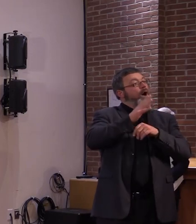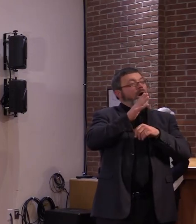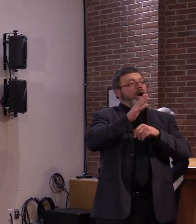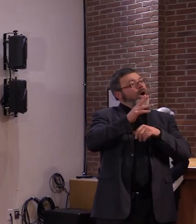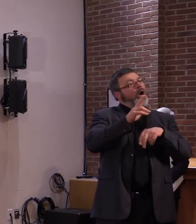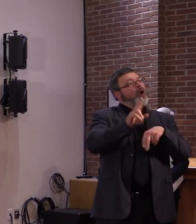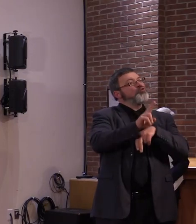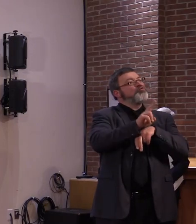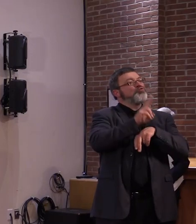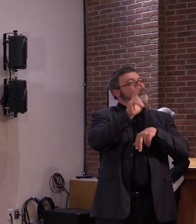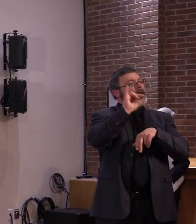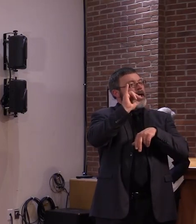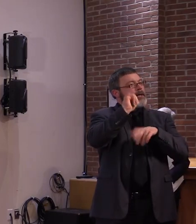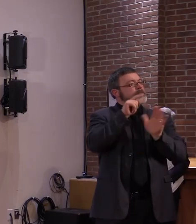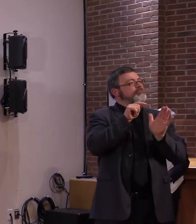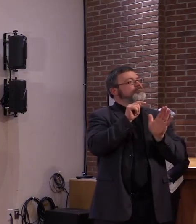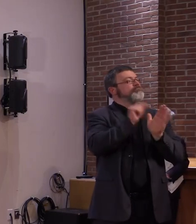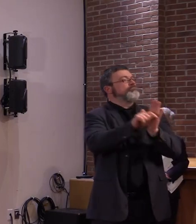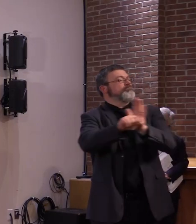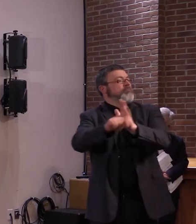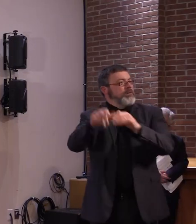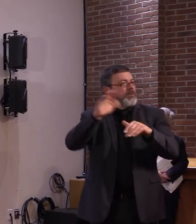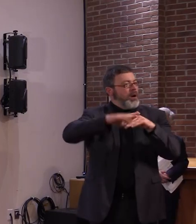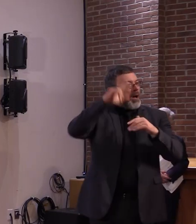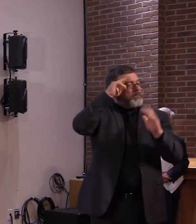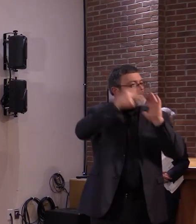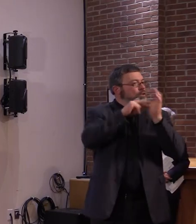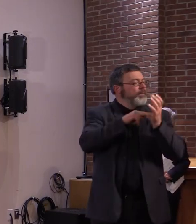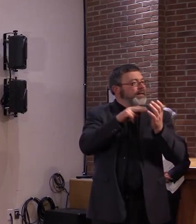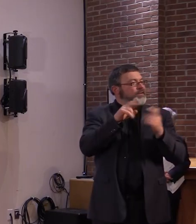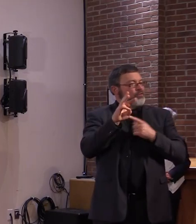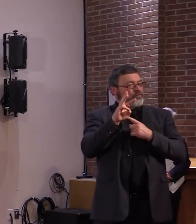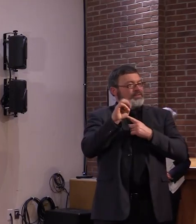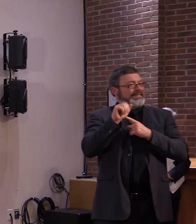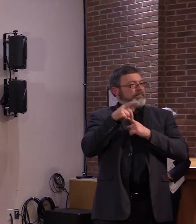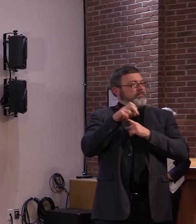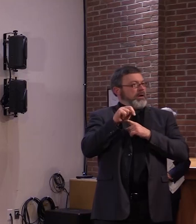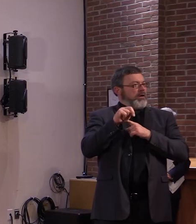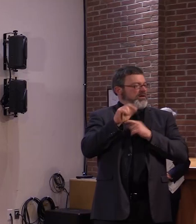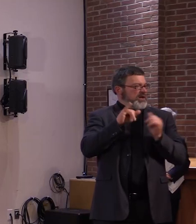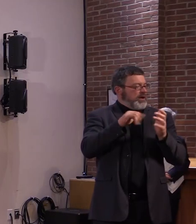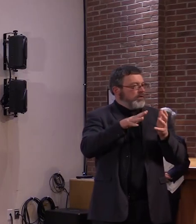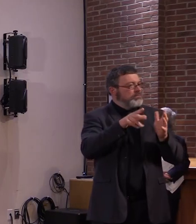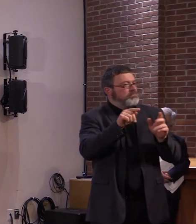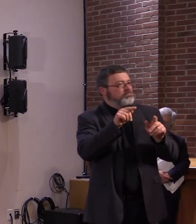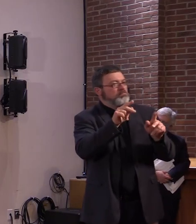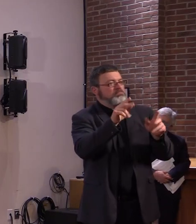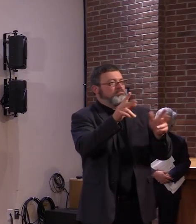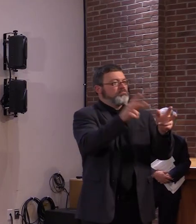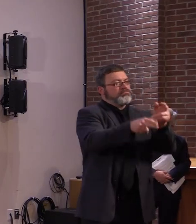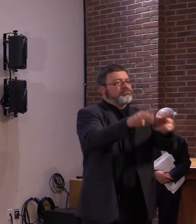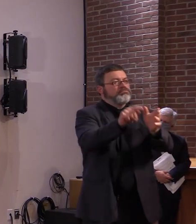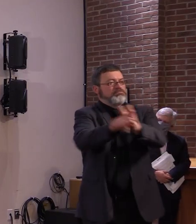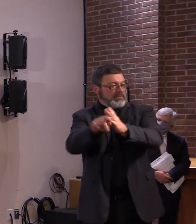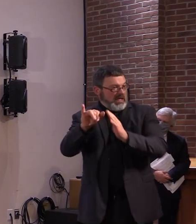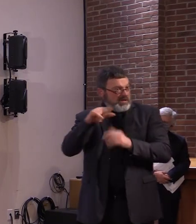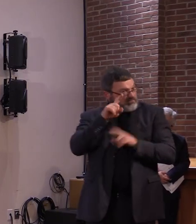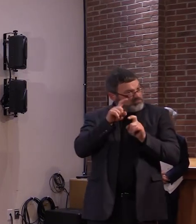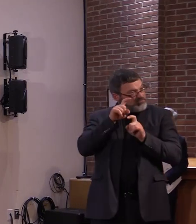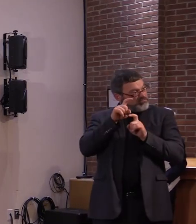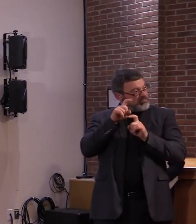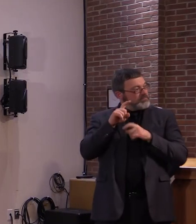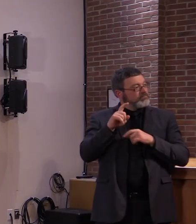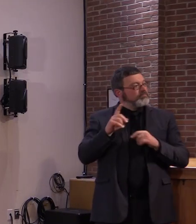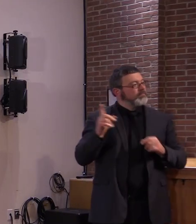So, without referring to the terms weaponization or gain of function, every scientist and